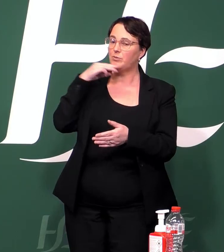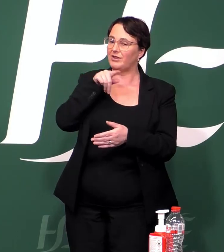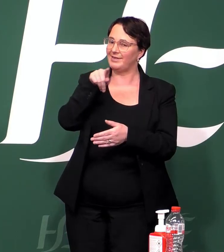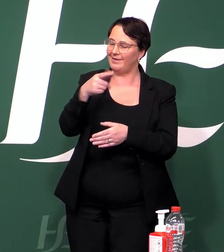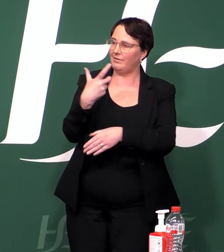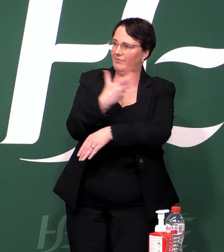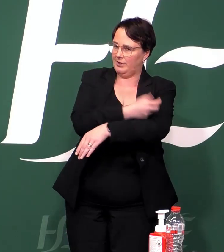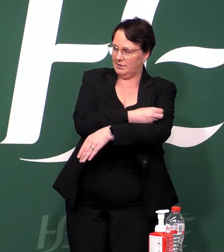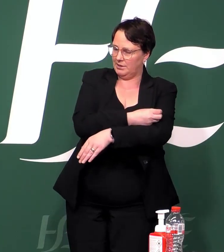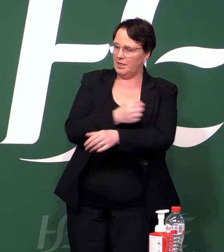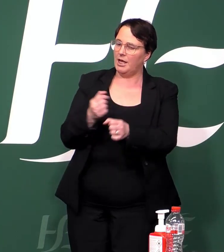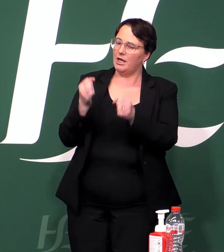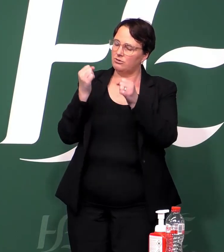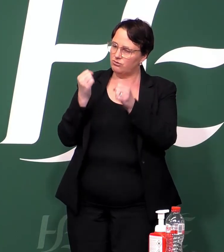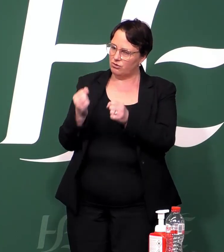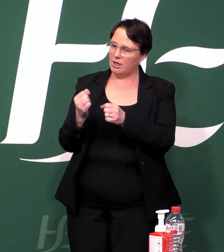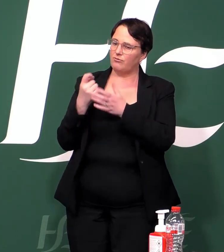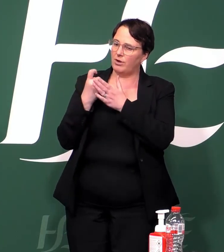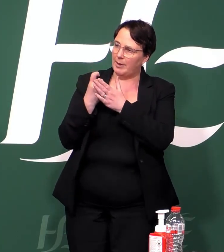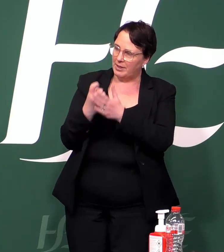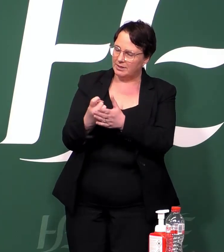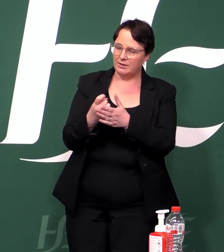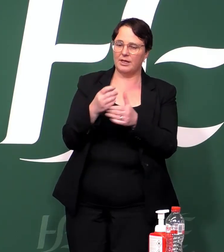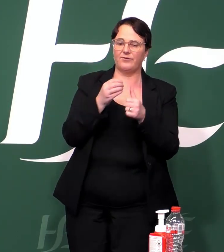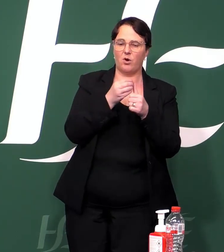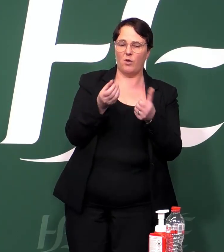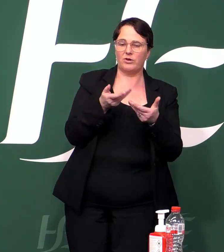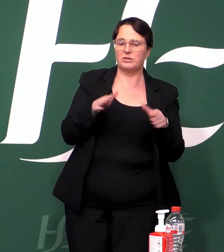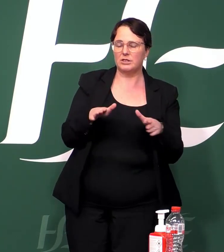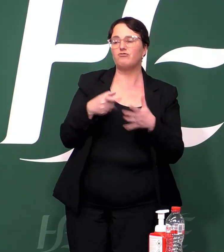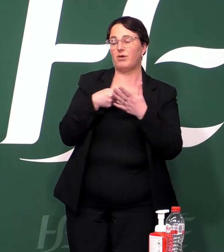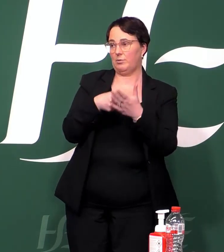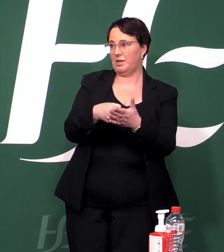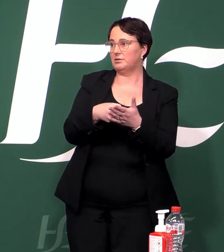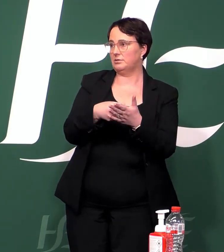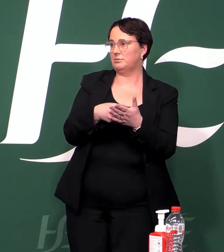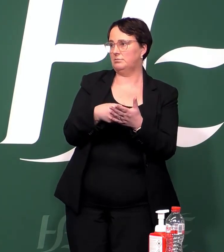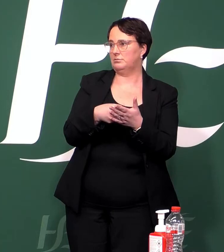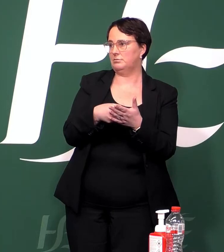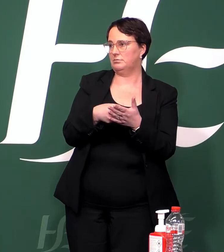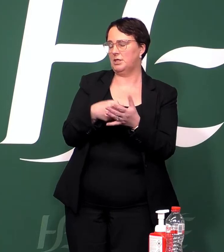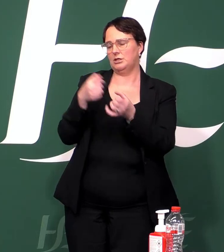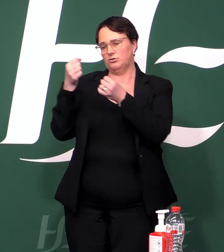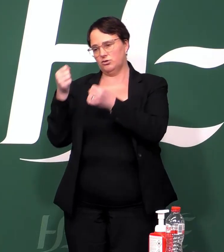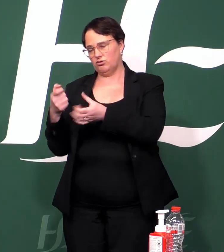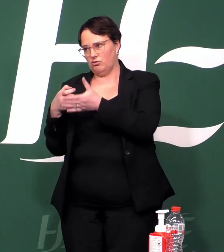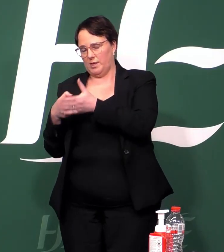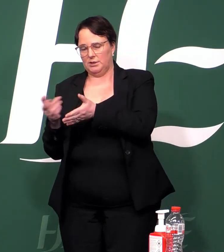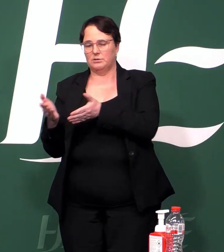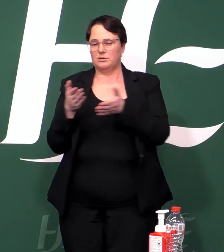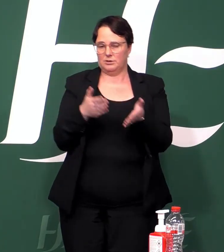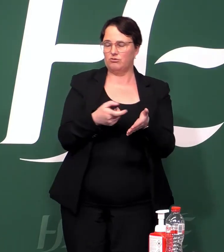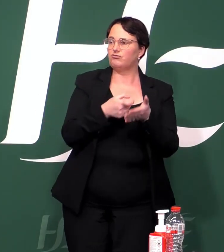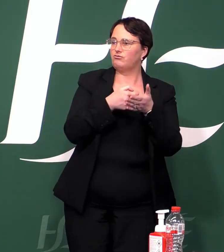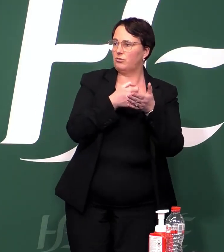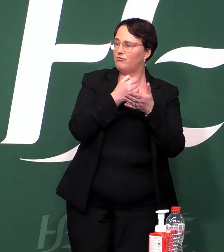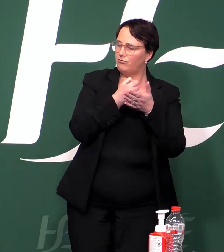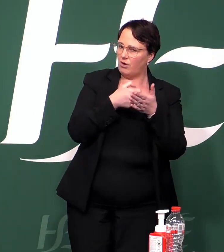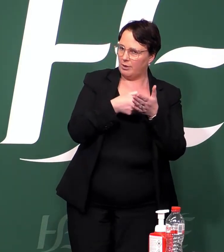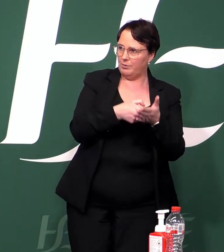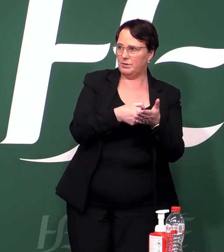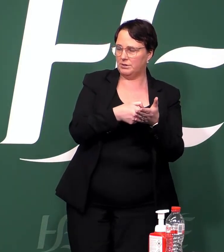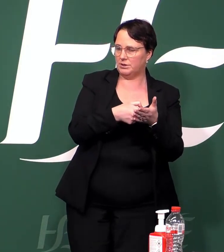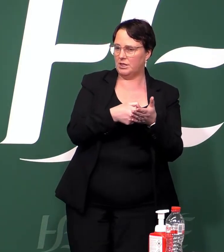vaccinated. They strongly recommended that. And for other children, it's recommended. So look, that clinical advice is very important, and through